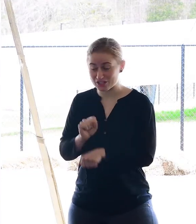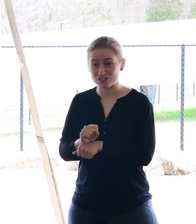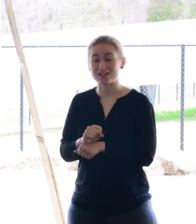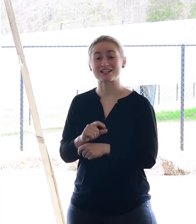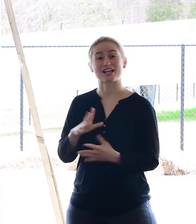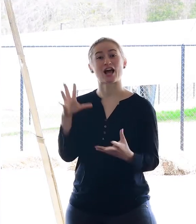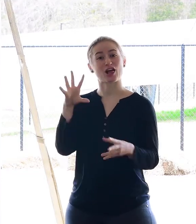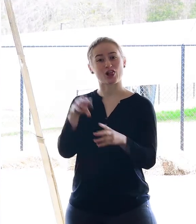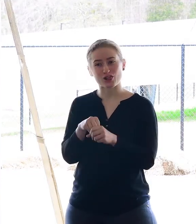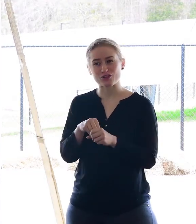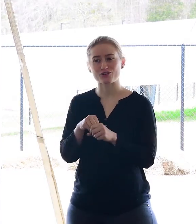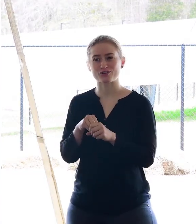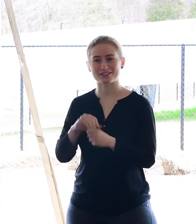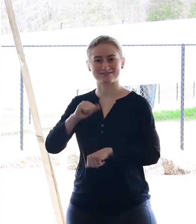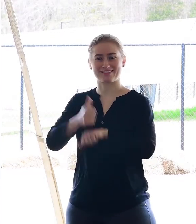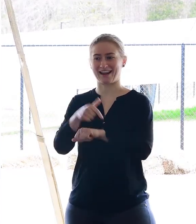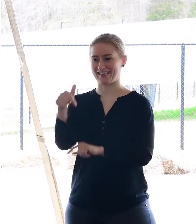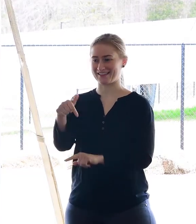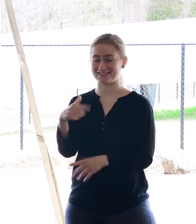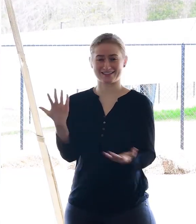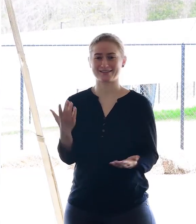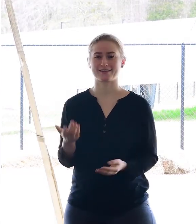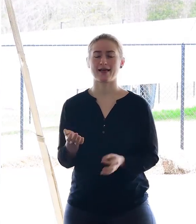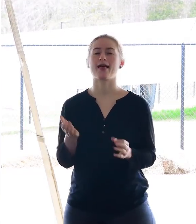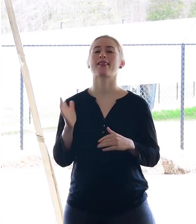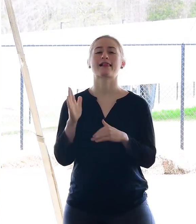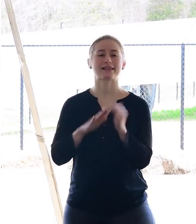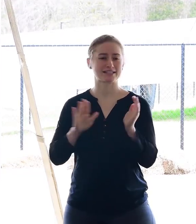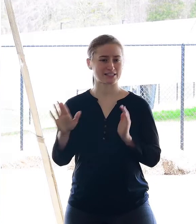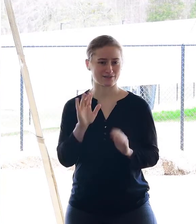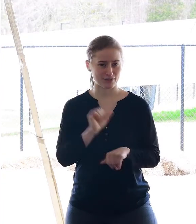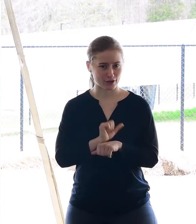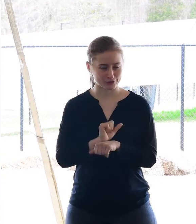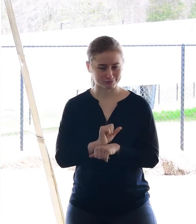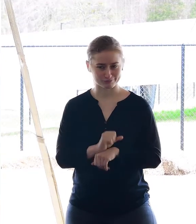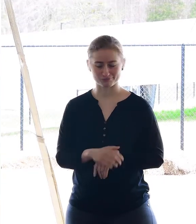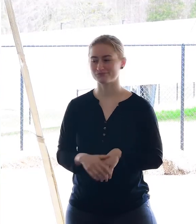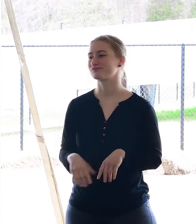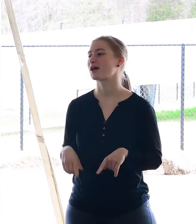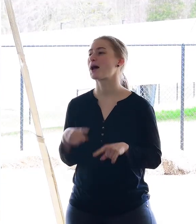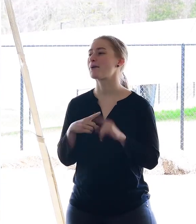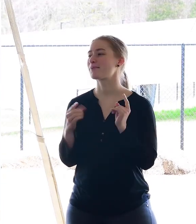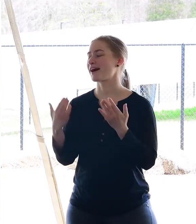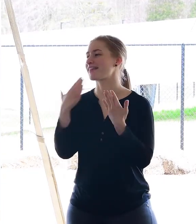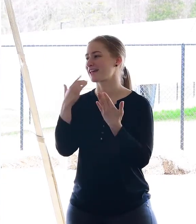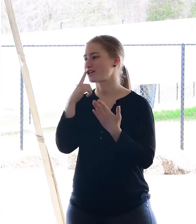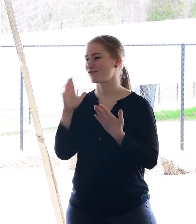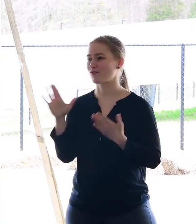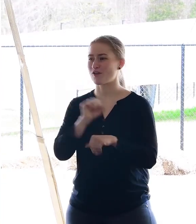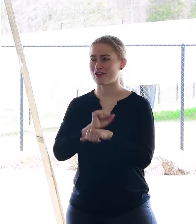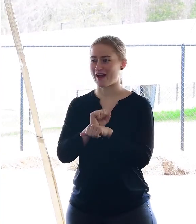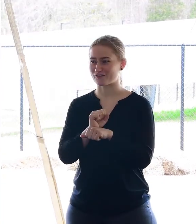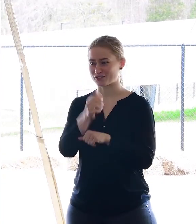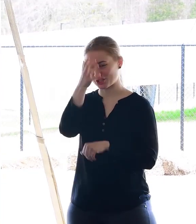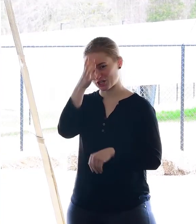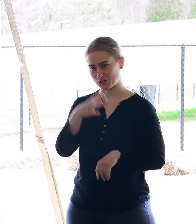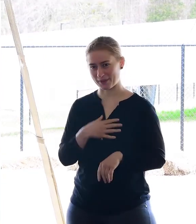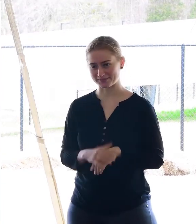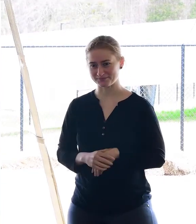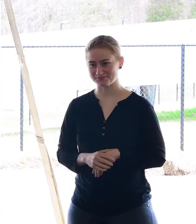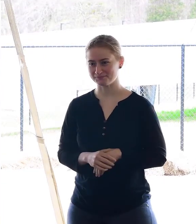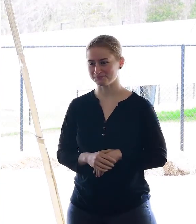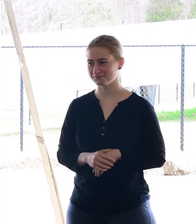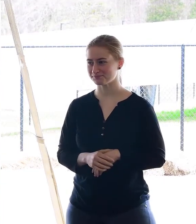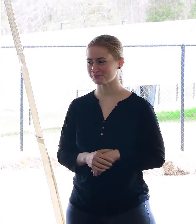arranging for this. This is the least of their jobs. But I thank you for your efforts, gentlemen.